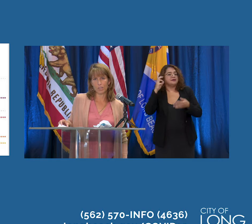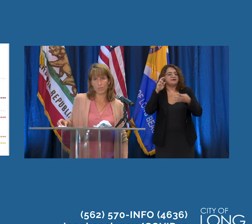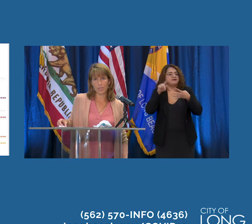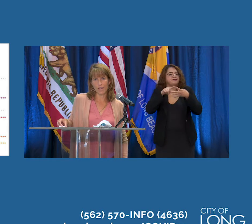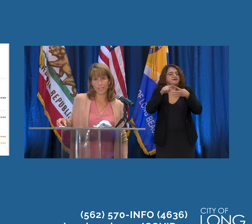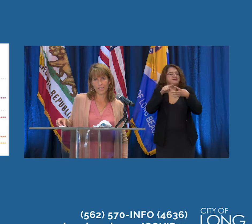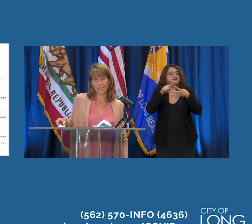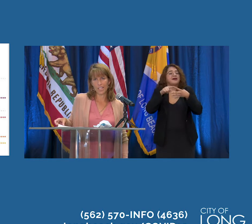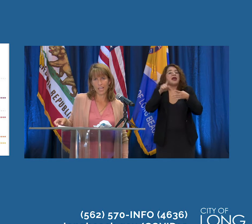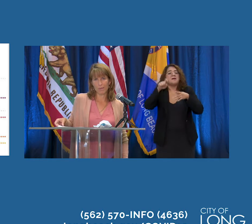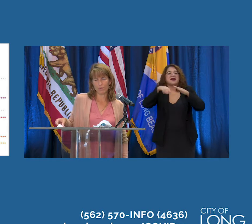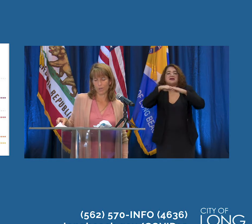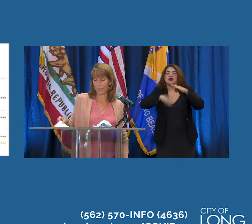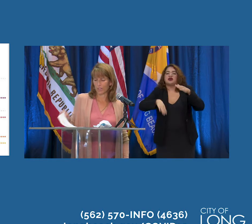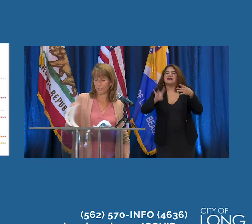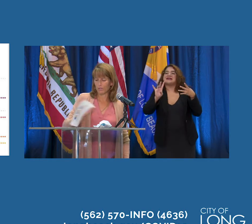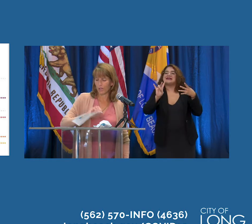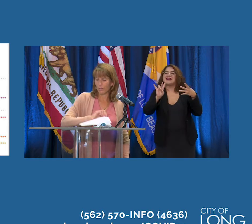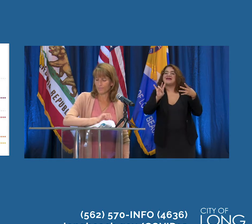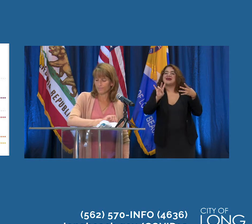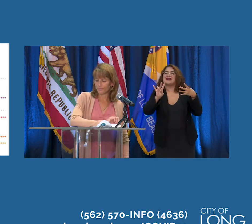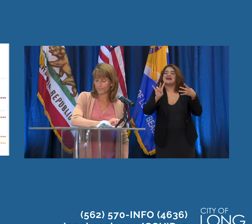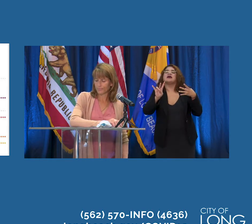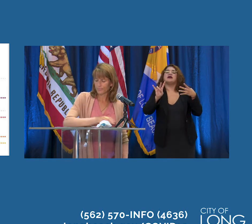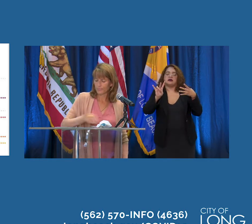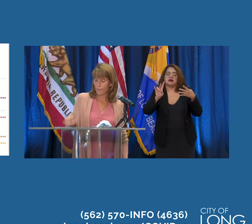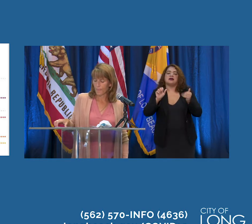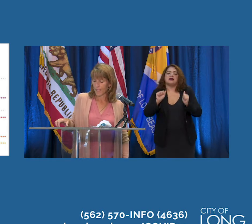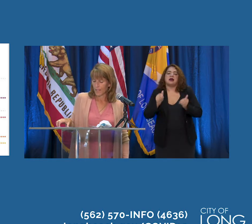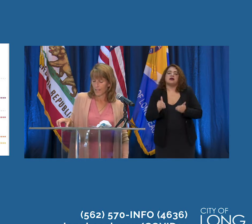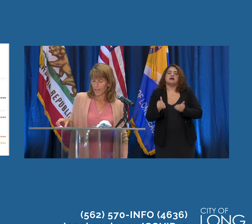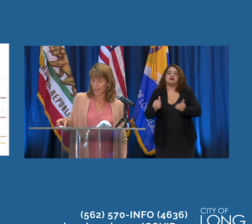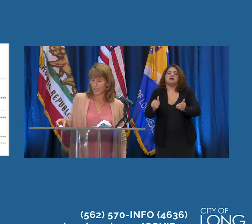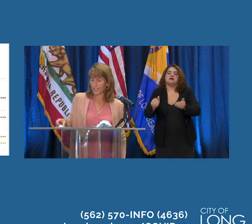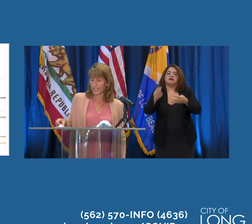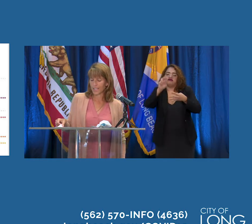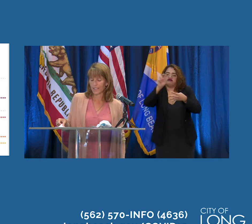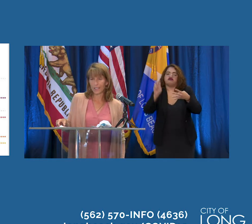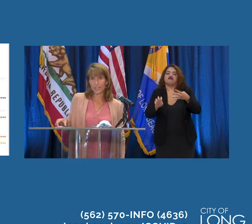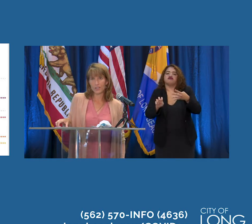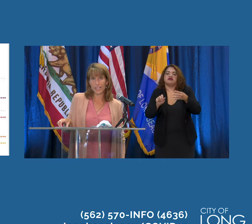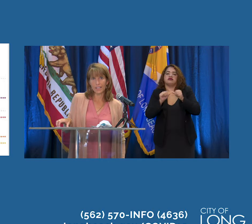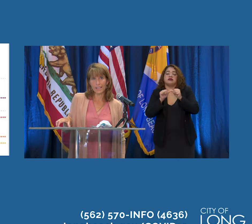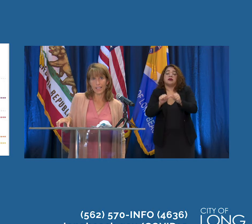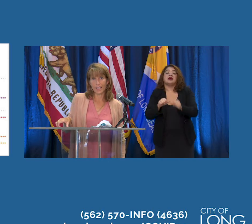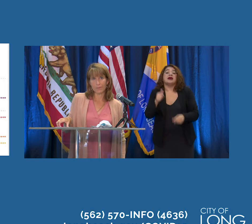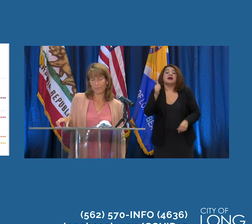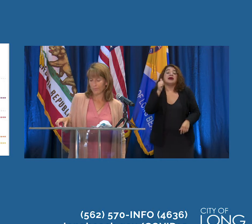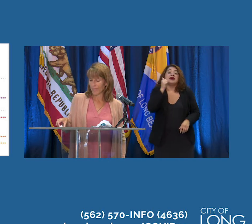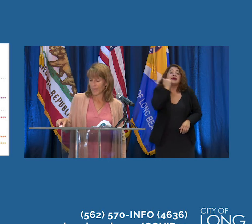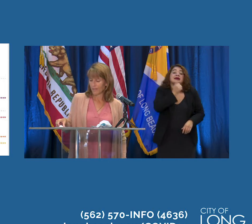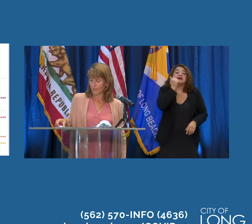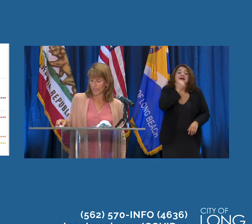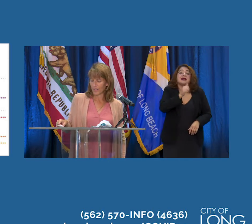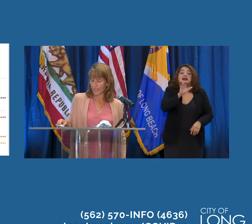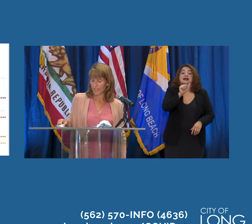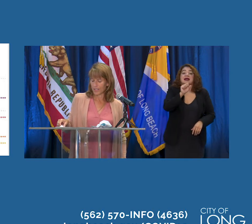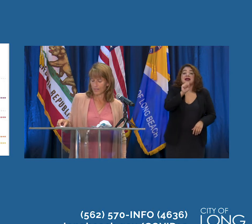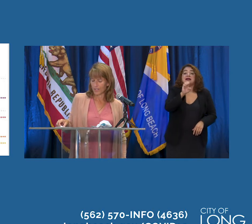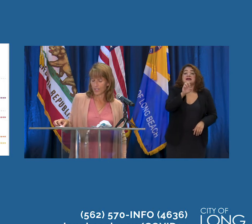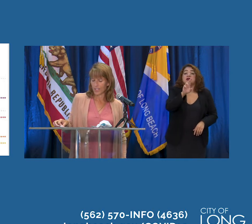to be below 7 before we could move forward. Our current daily case rate